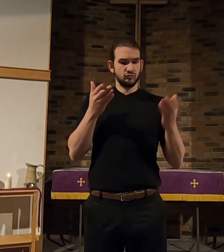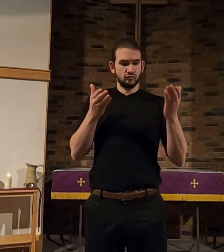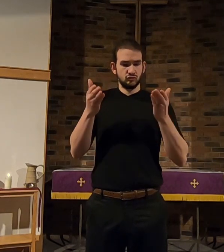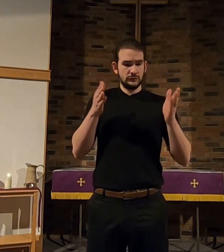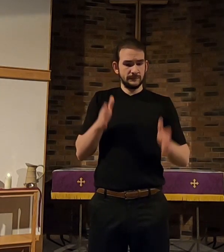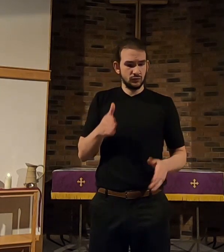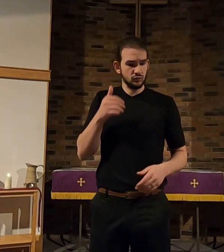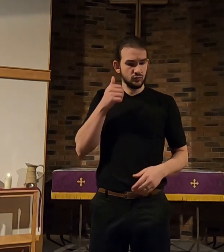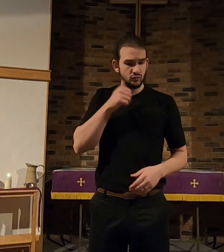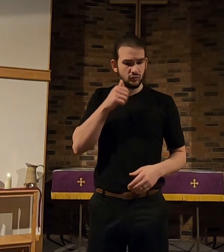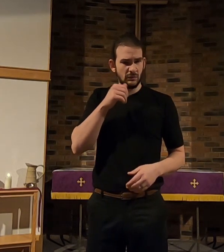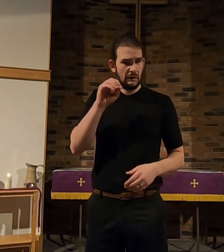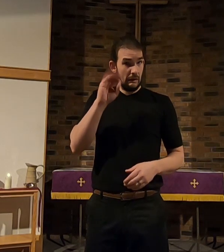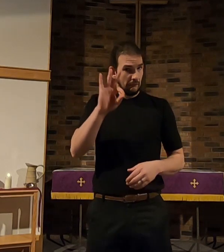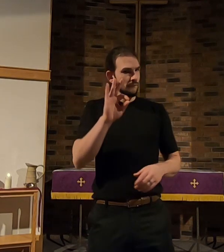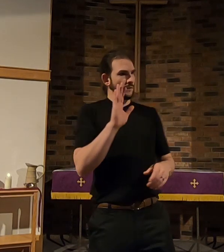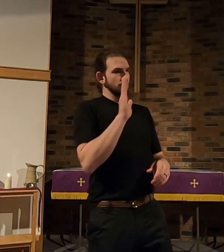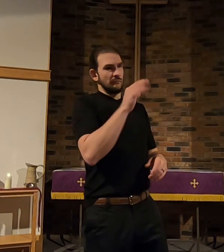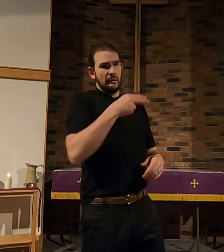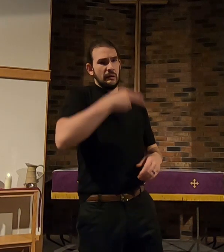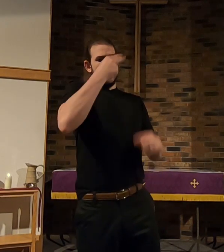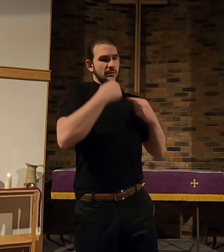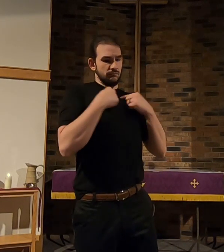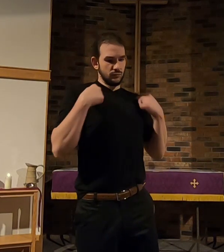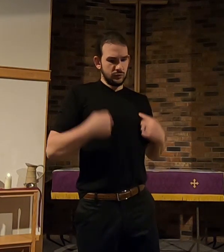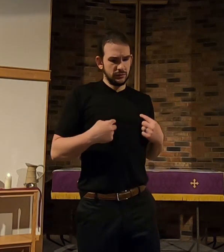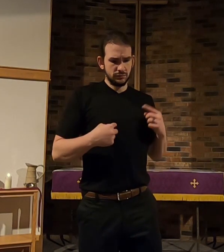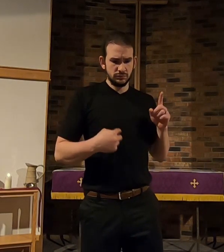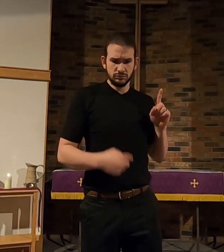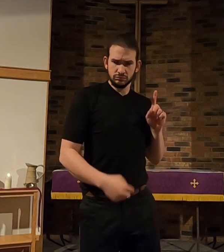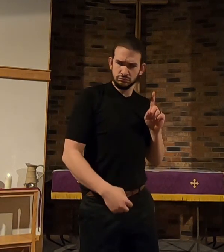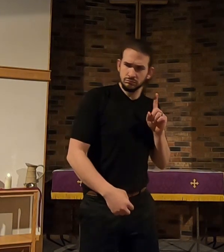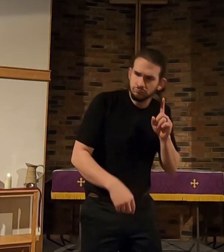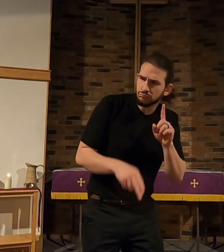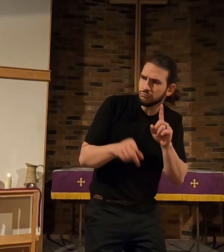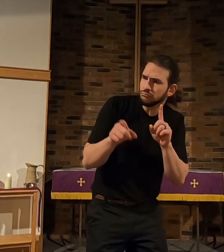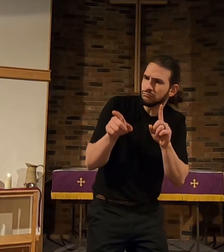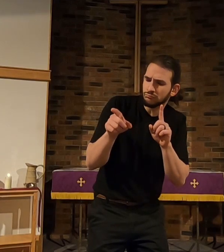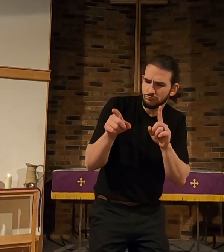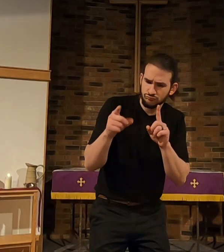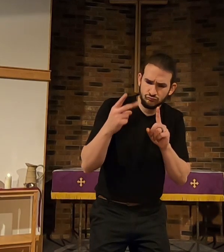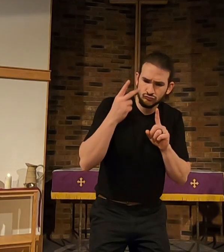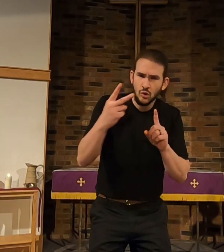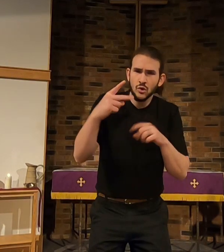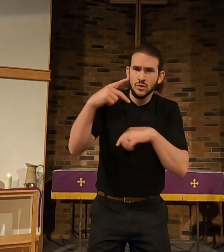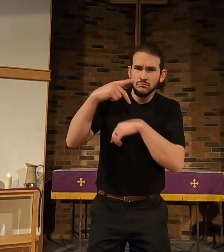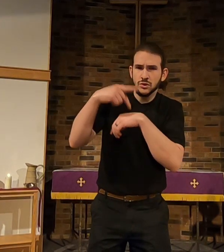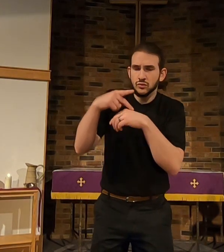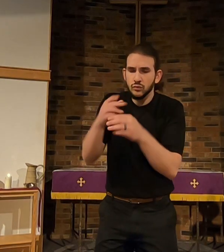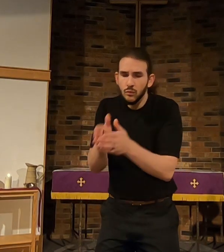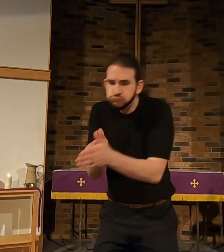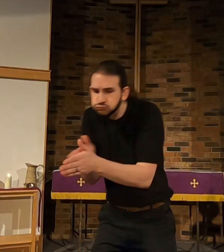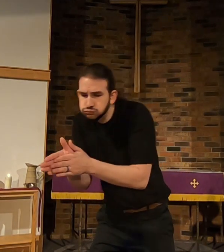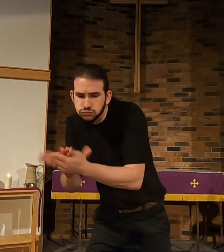a servant girl of the high priest came up and saw Peter warming himself by the fire.